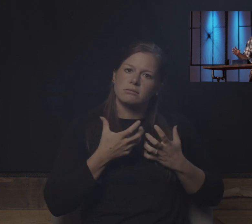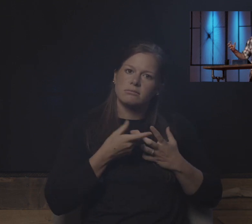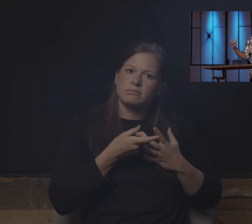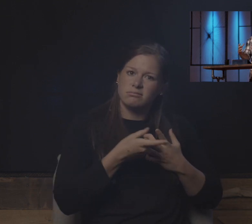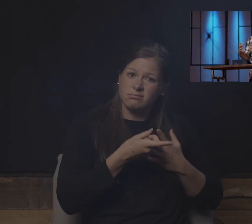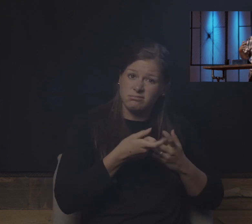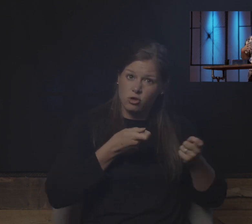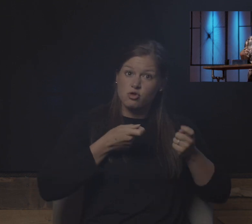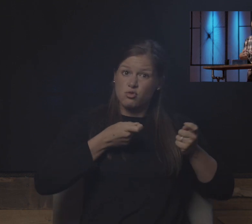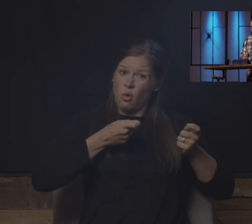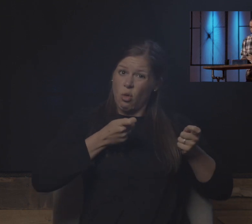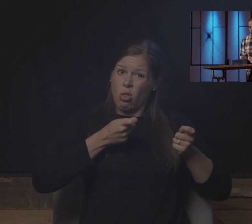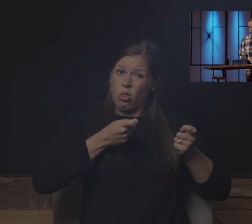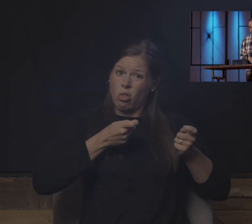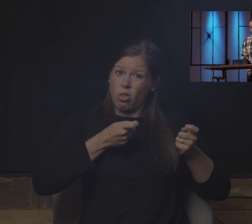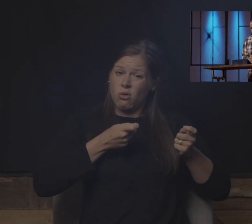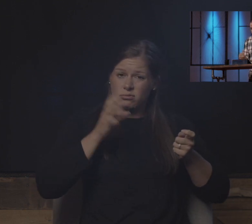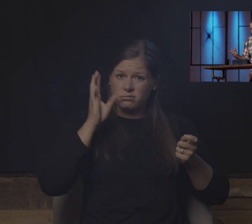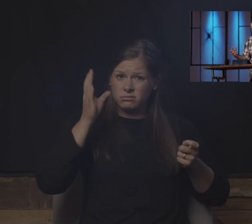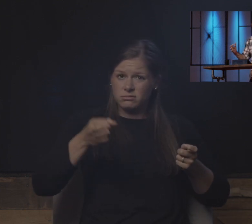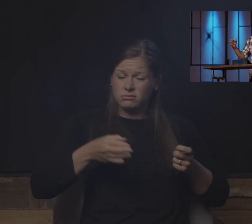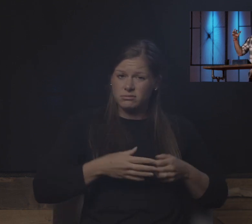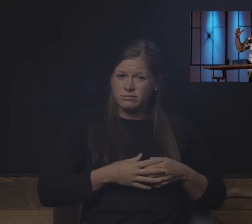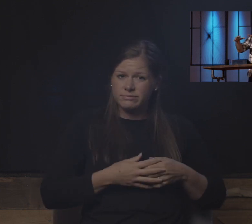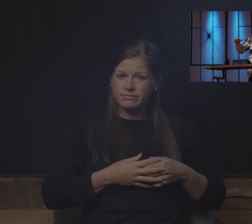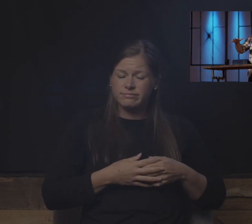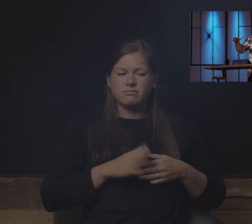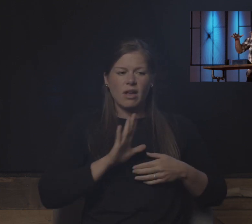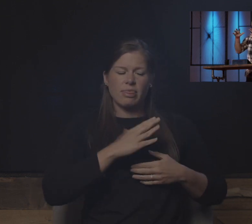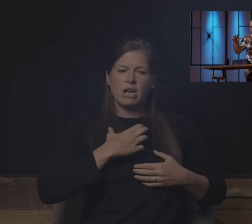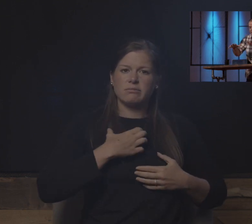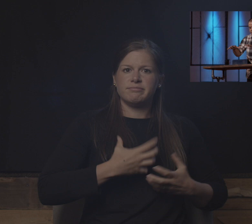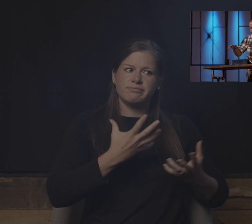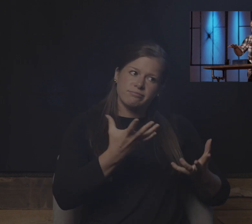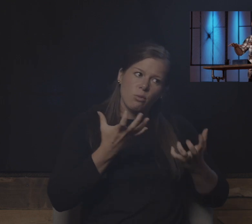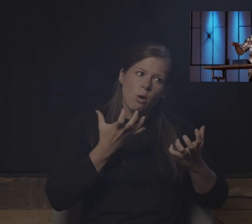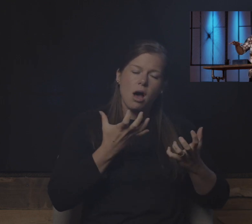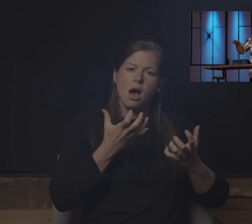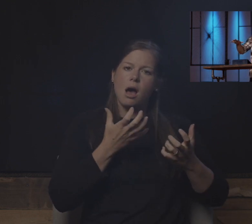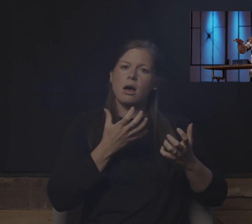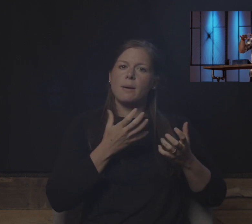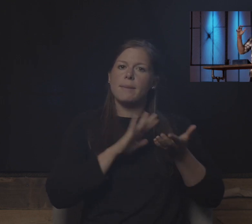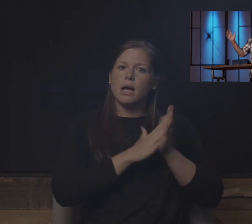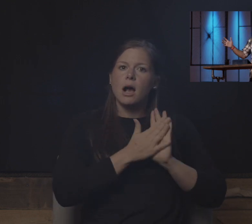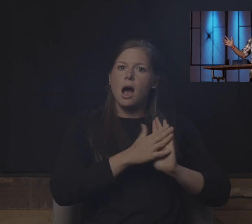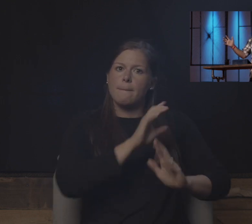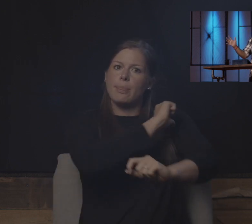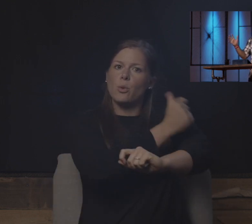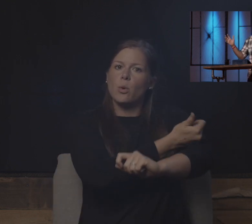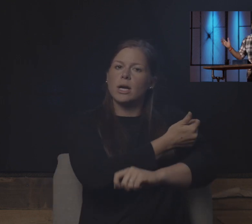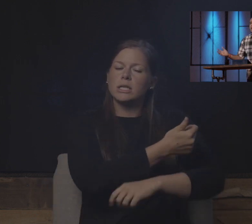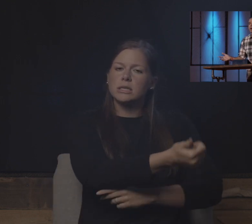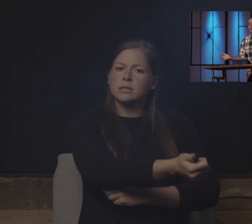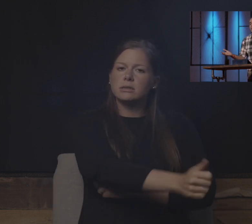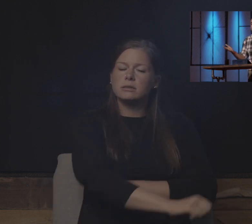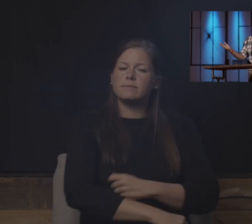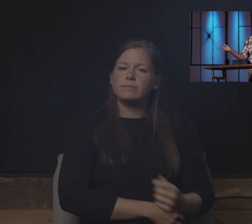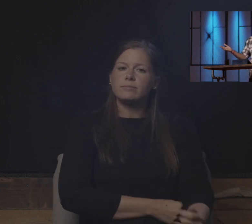desires control them at their core. Those desires reign over them like tyrants. All while